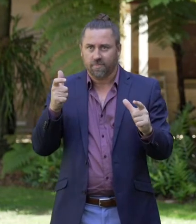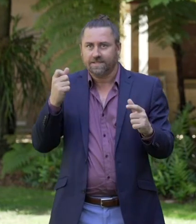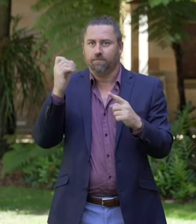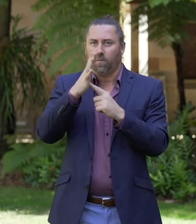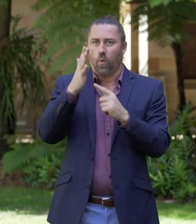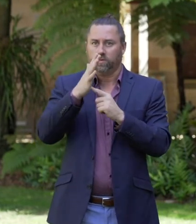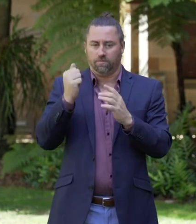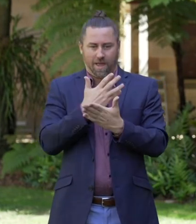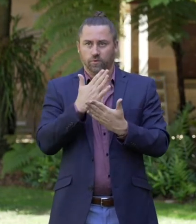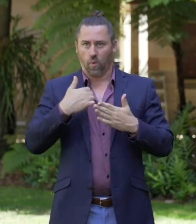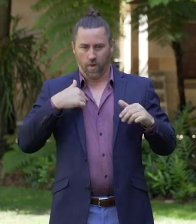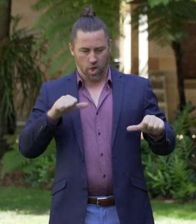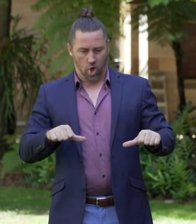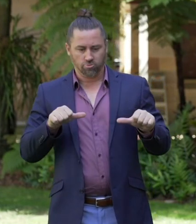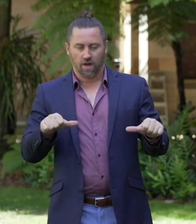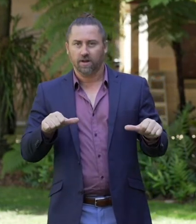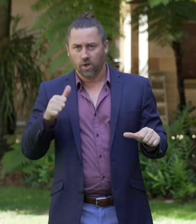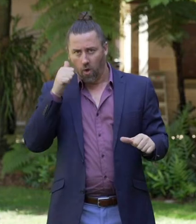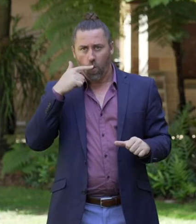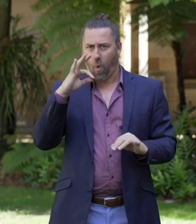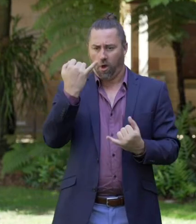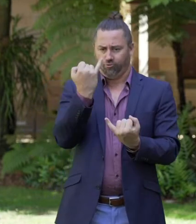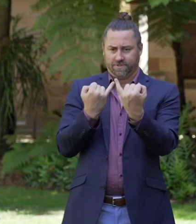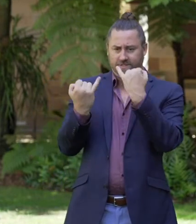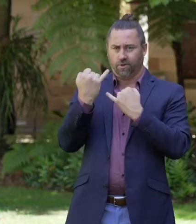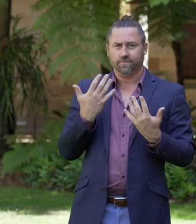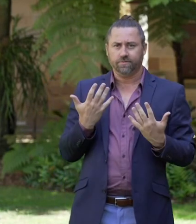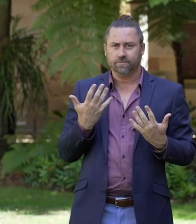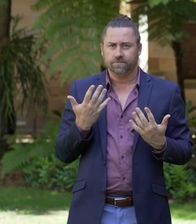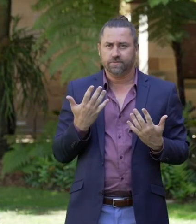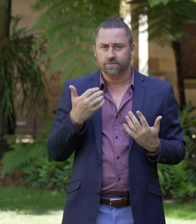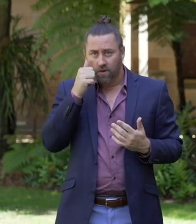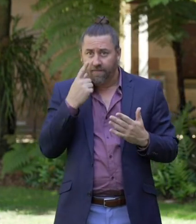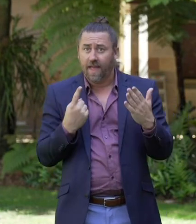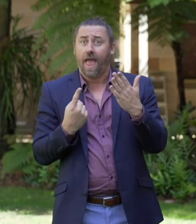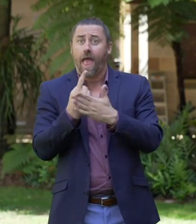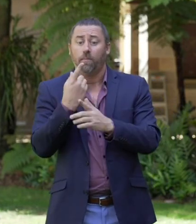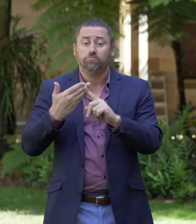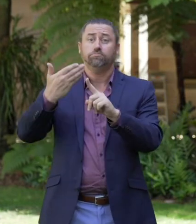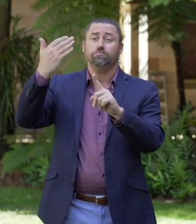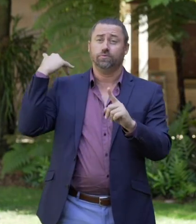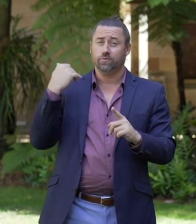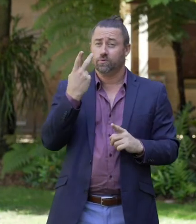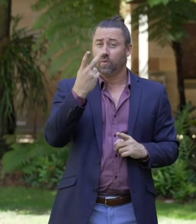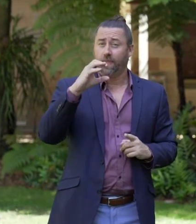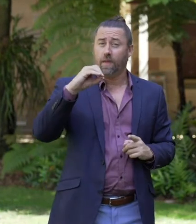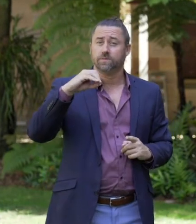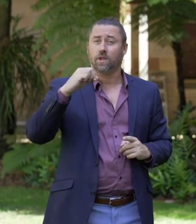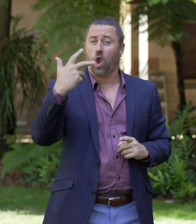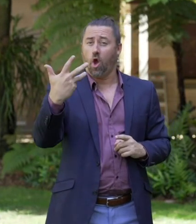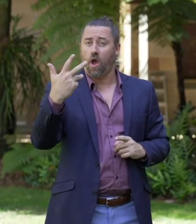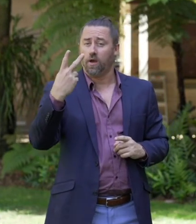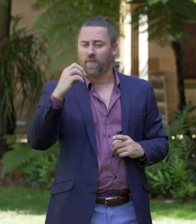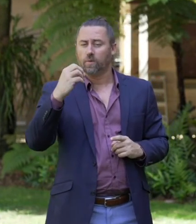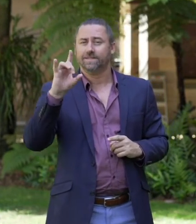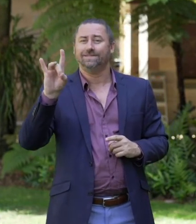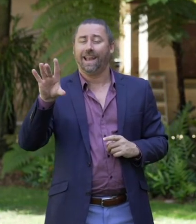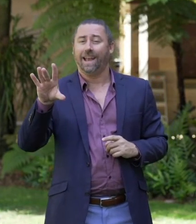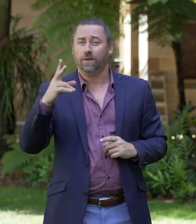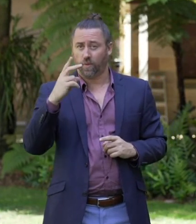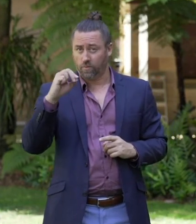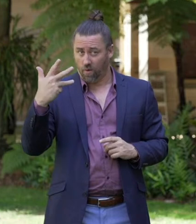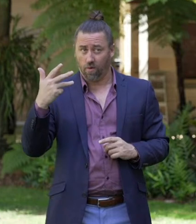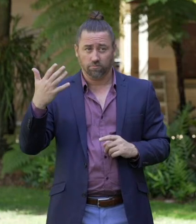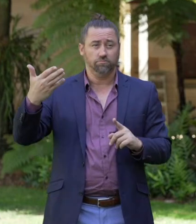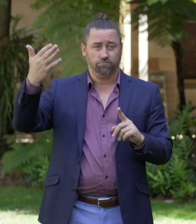don't think anyone is going to criticise that. In terms of the last time something like this was done was back in 2009, 2010. So yes,